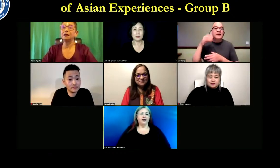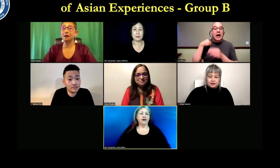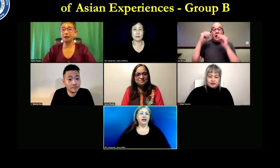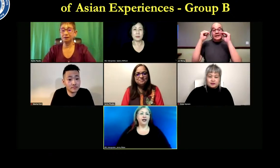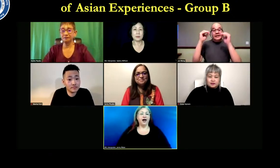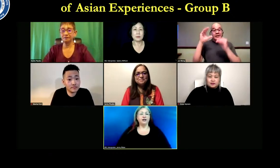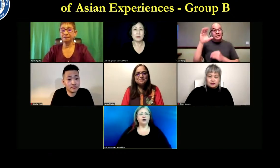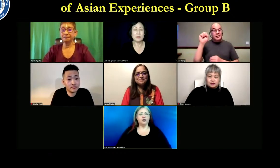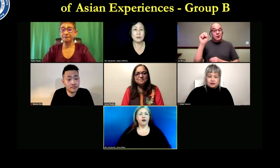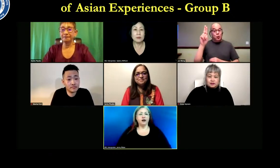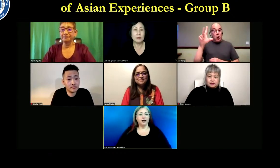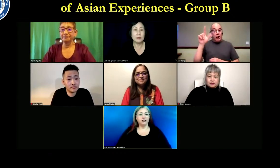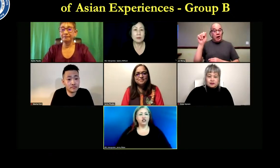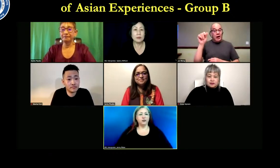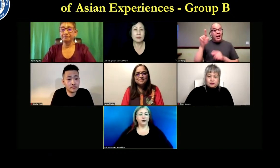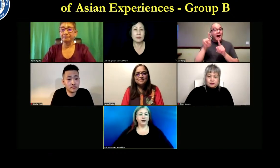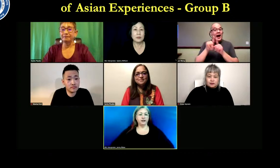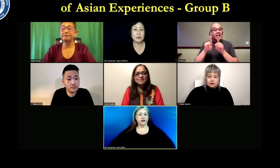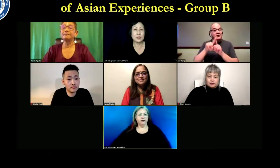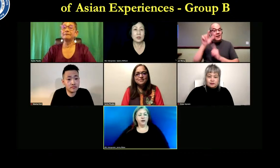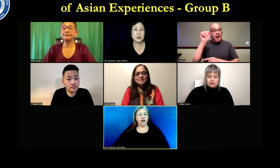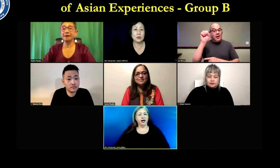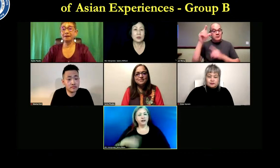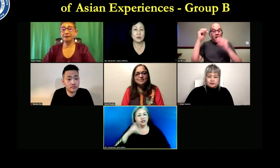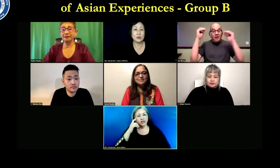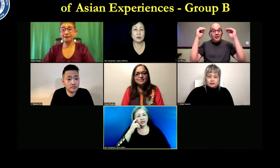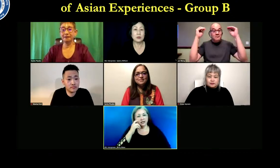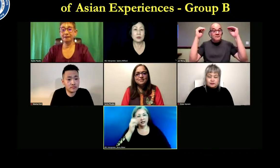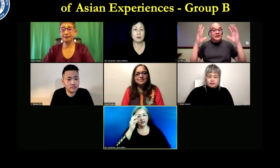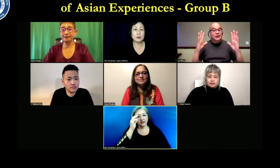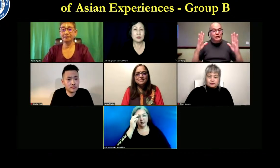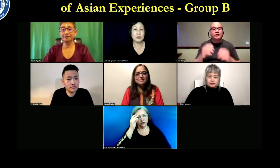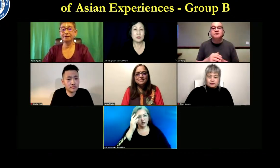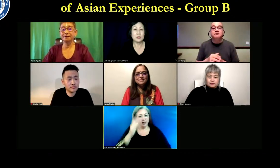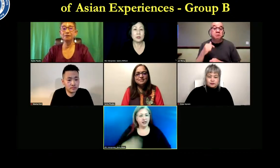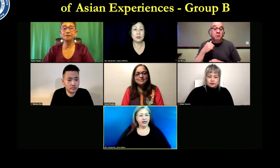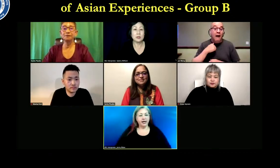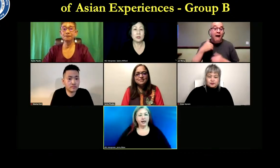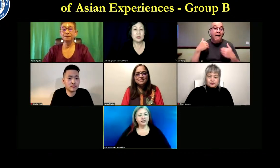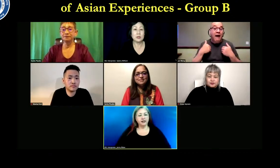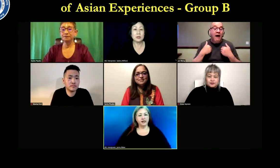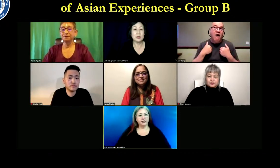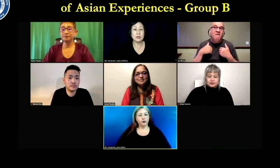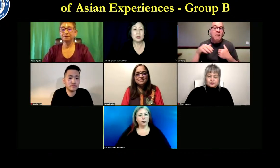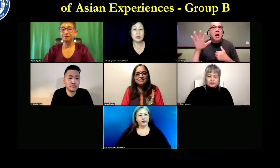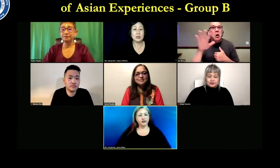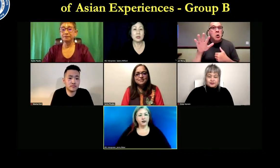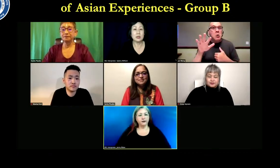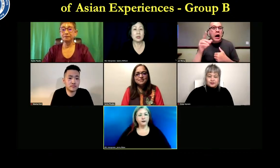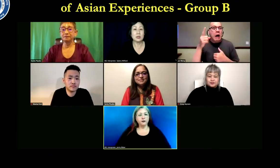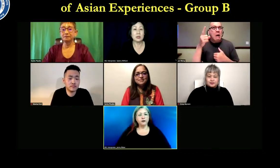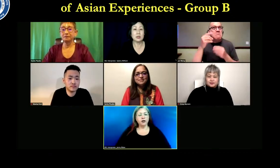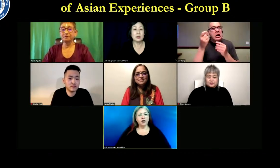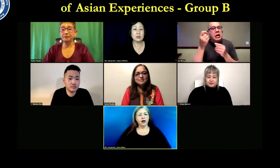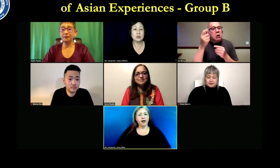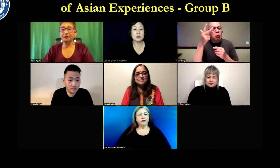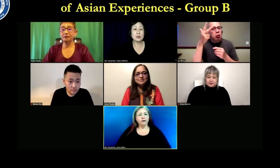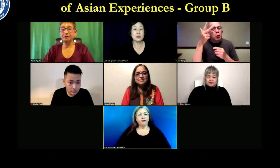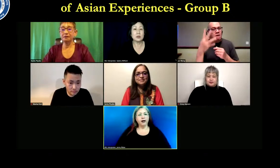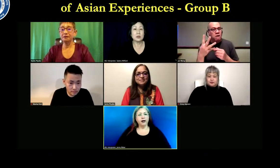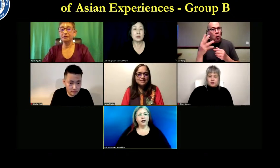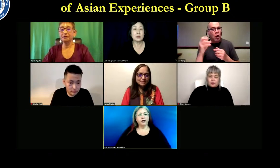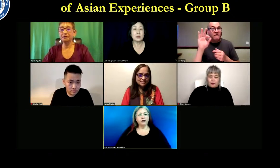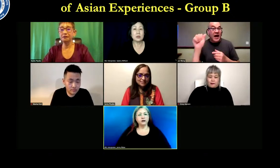totally aligns with my college experience. I teach at CUCLA as an ASL professor. I